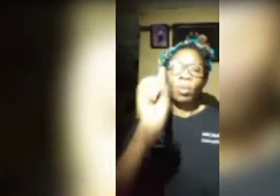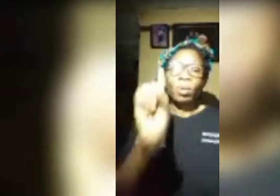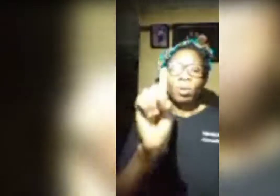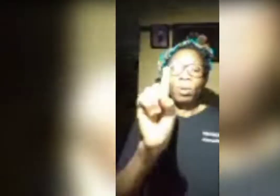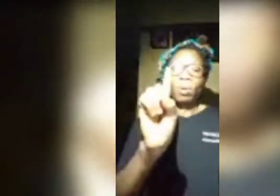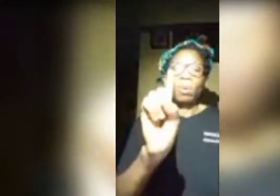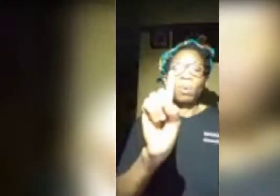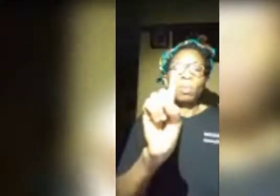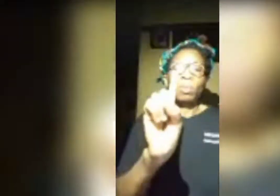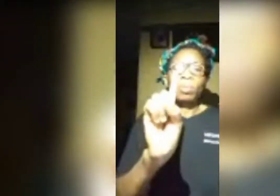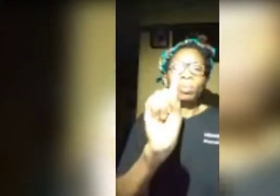1.